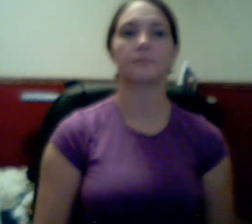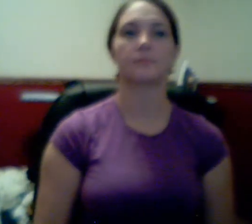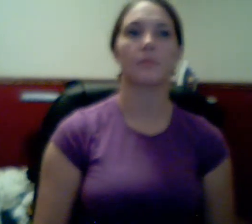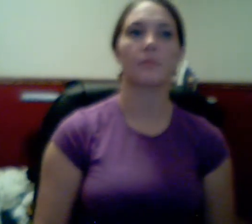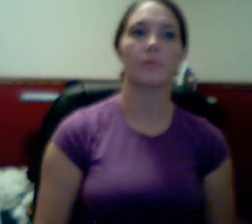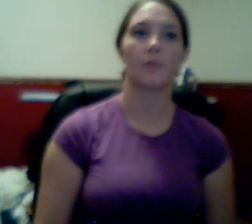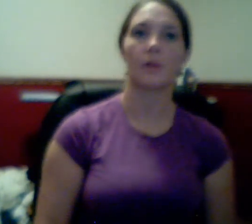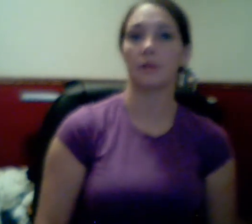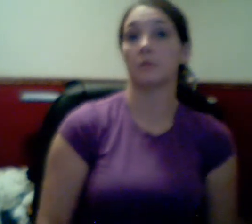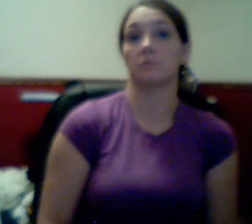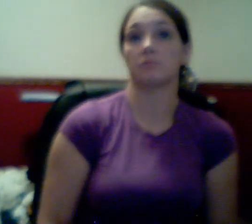0.12120,